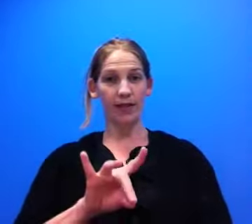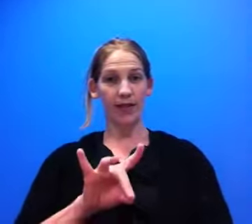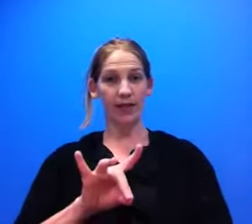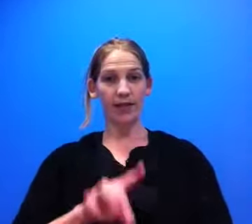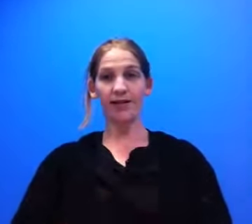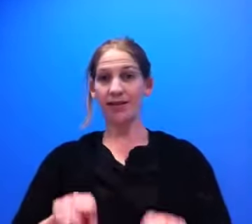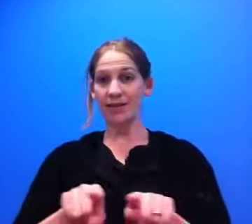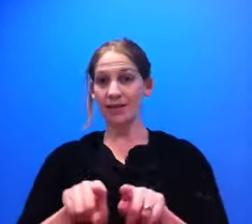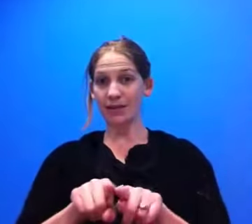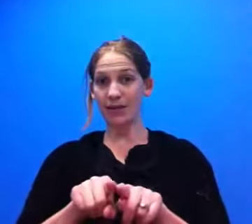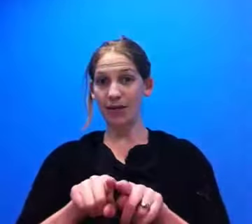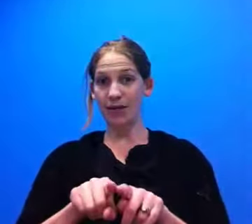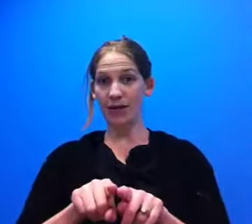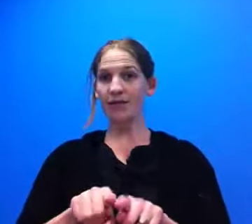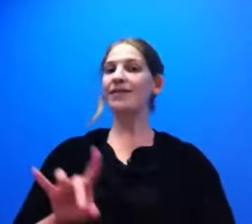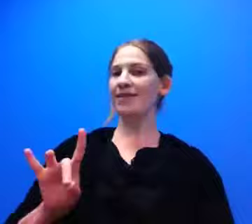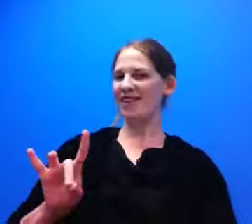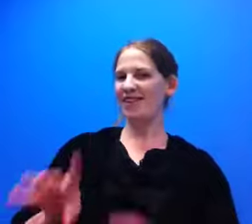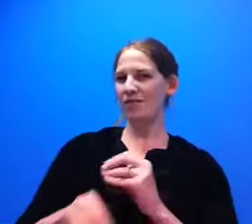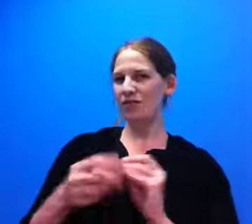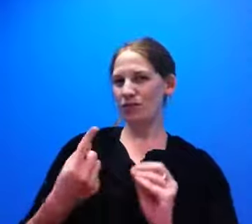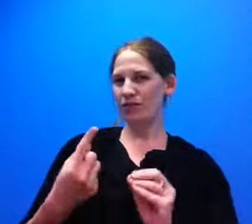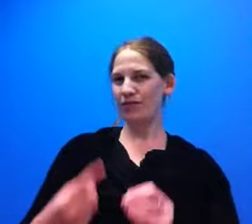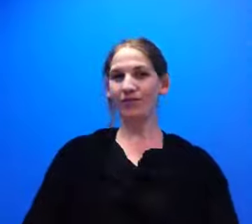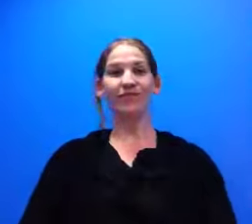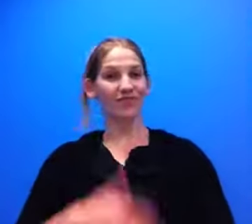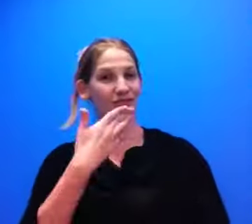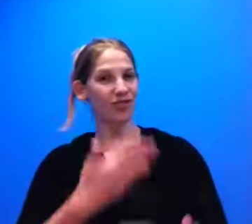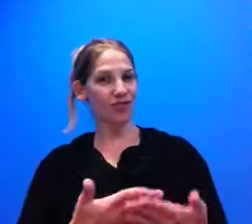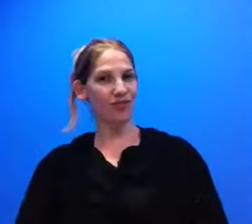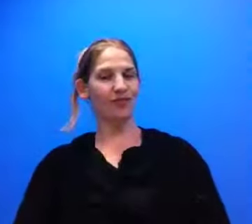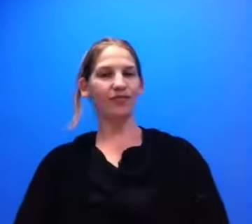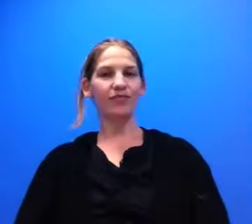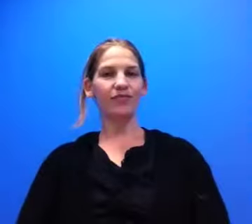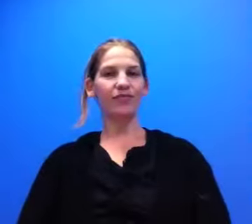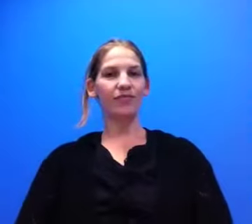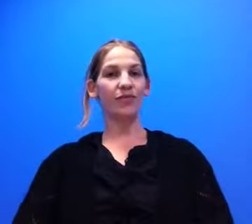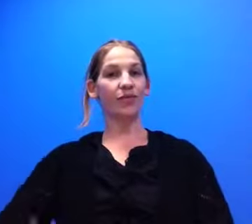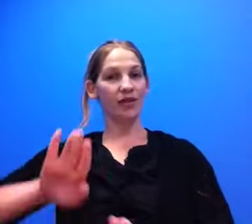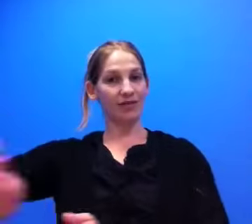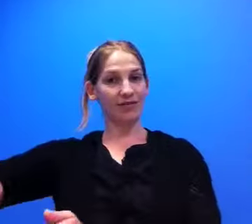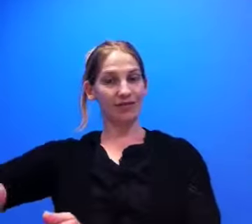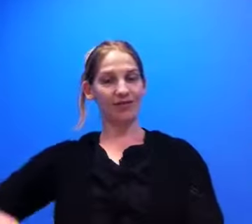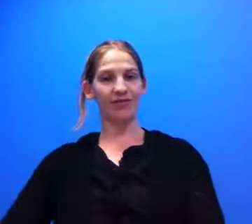8 plus 1. Very good, Charlie. Okay. Now that we got that out of the way, here we go. We're moving into the whole